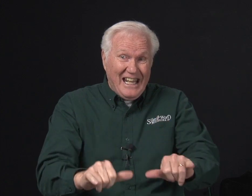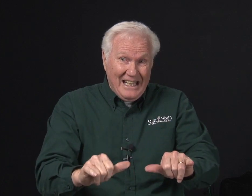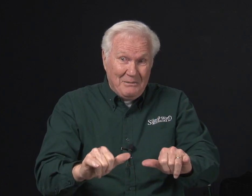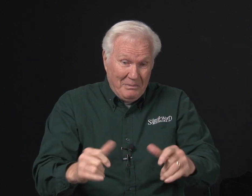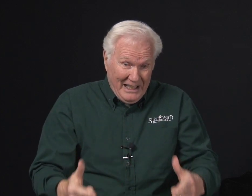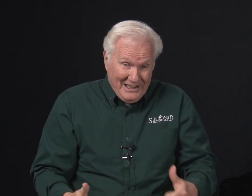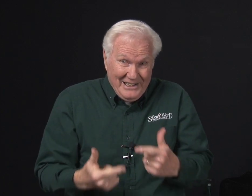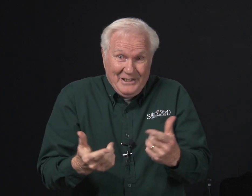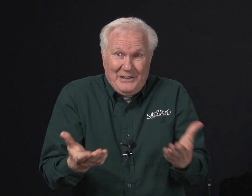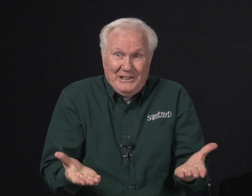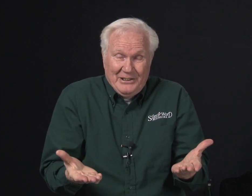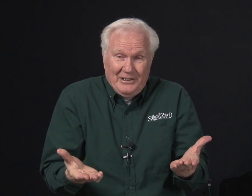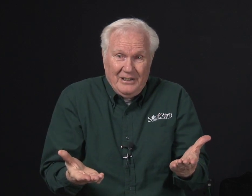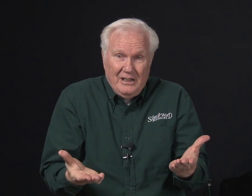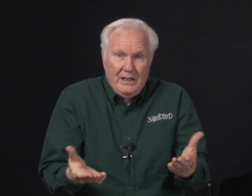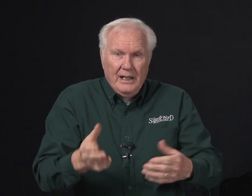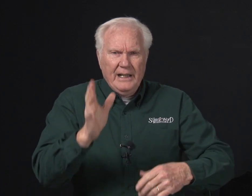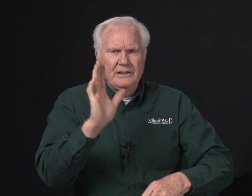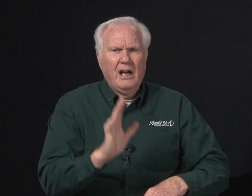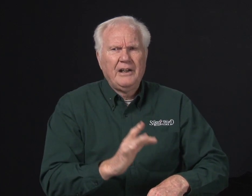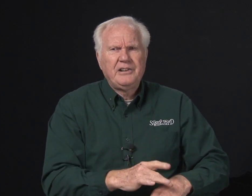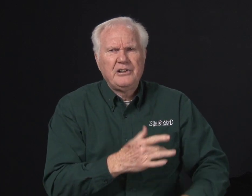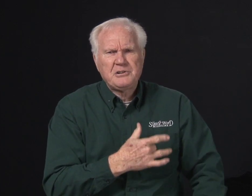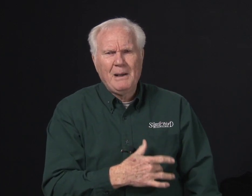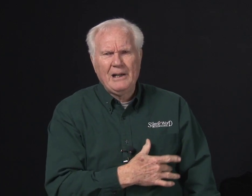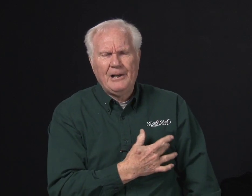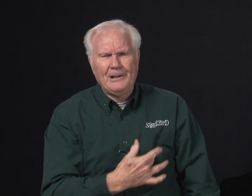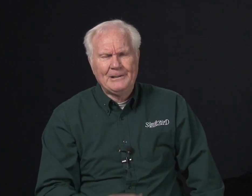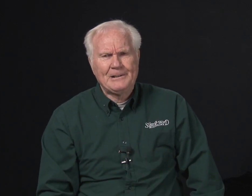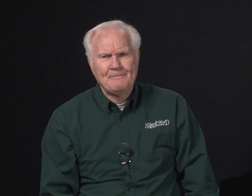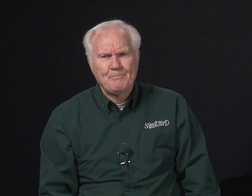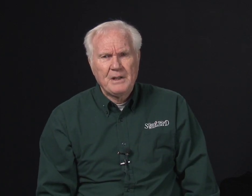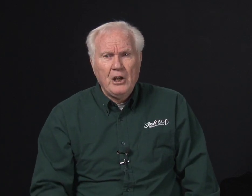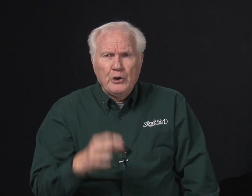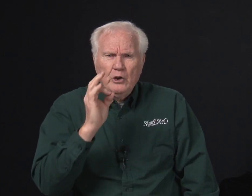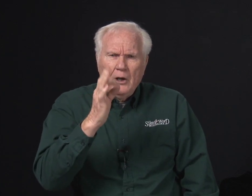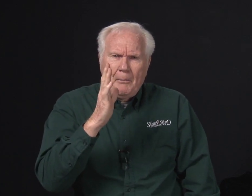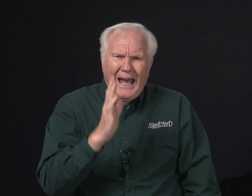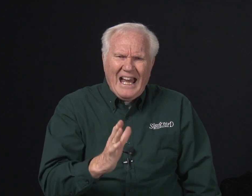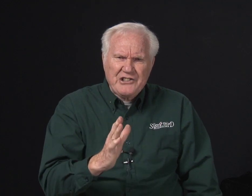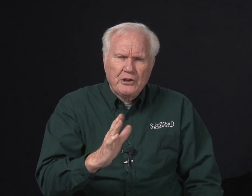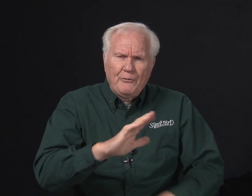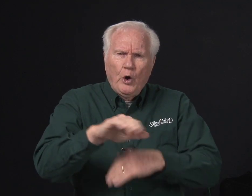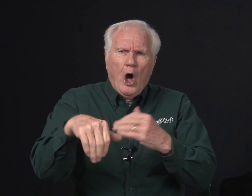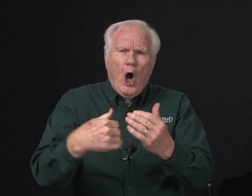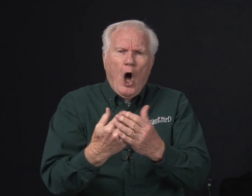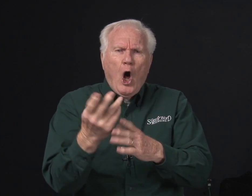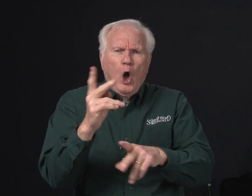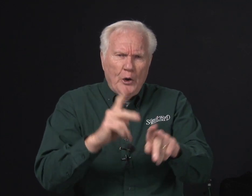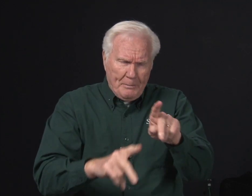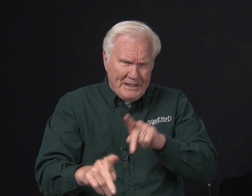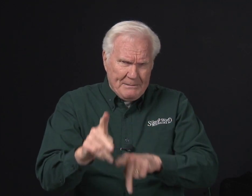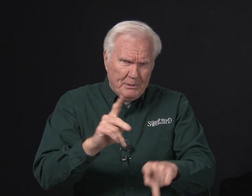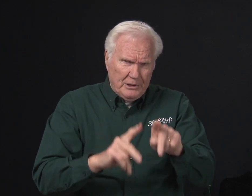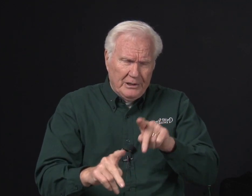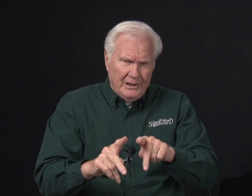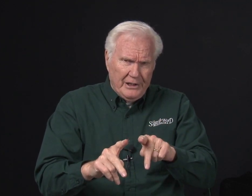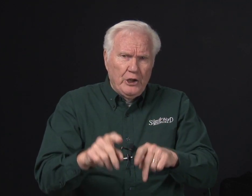stayed. They live here. And God touched my heart. You're a pastor for all the people.